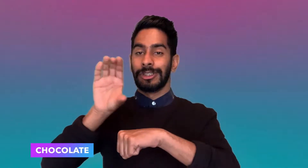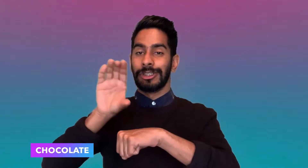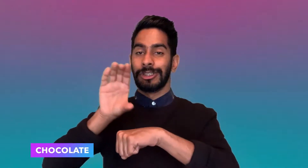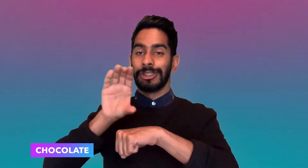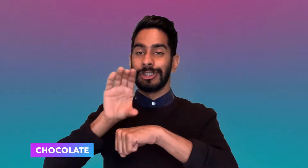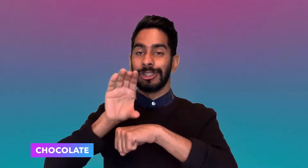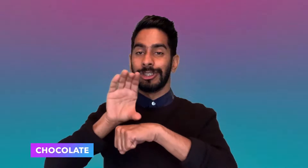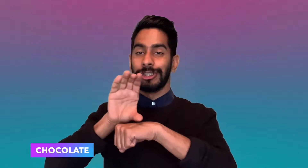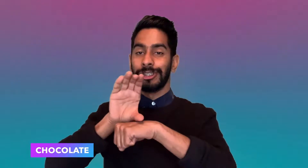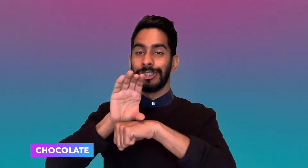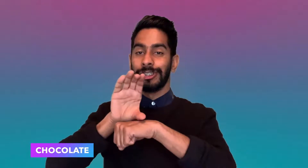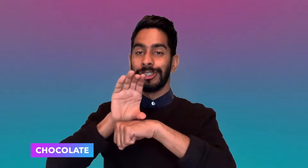Chocolate.